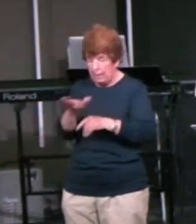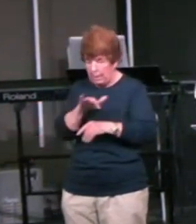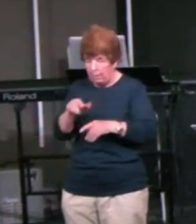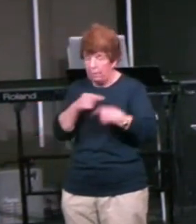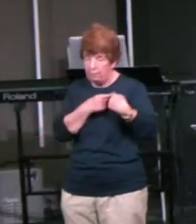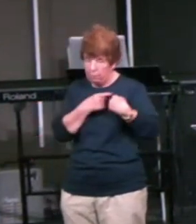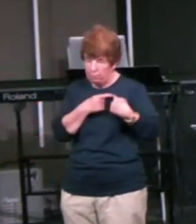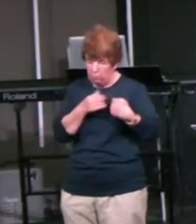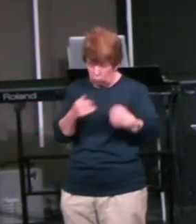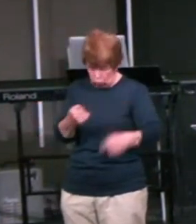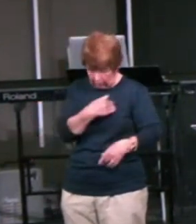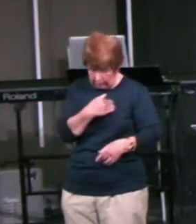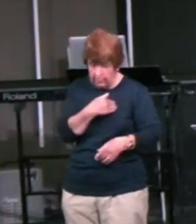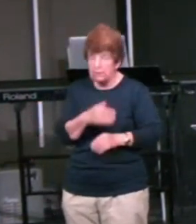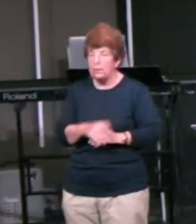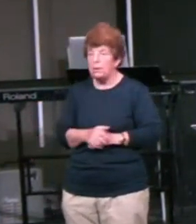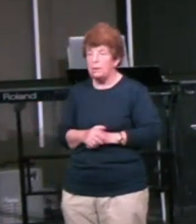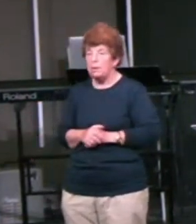like.